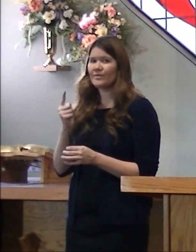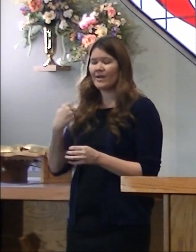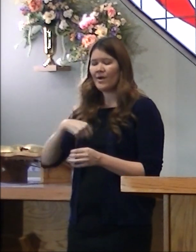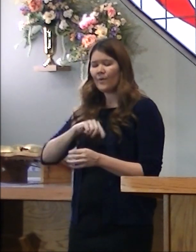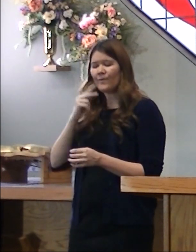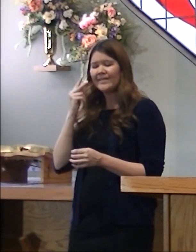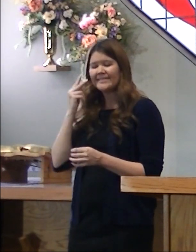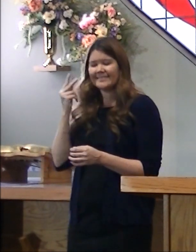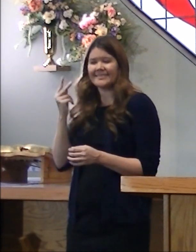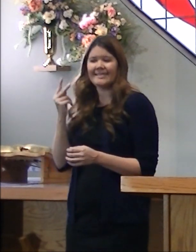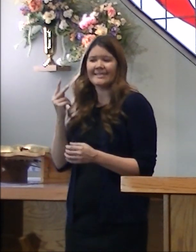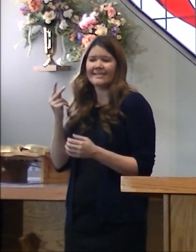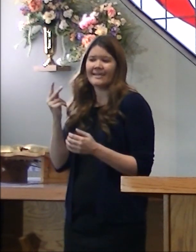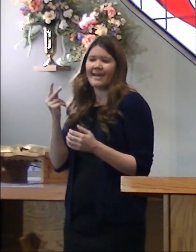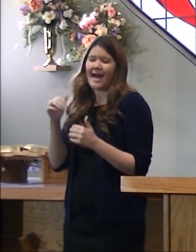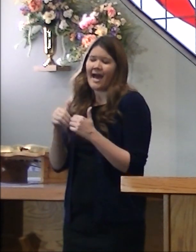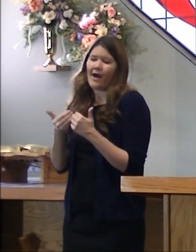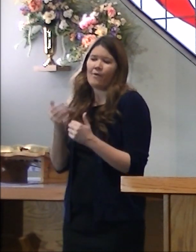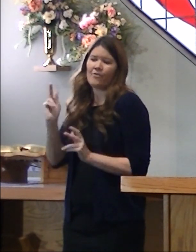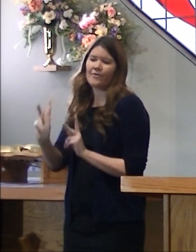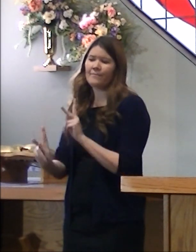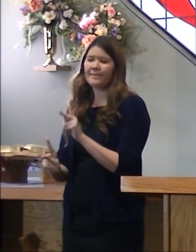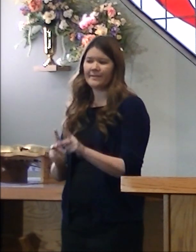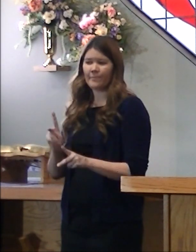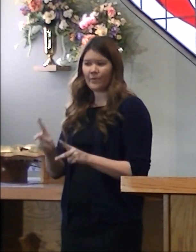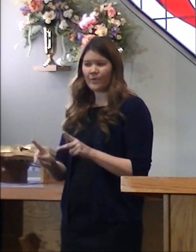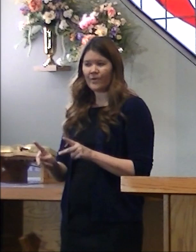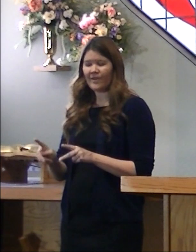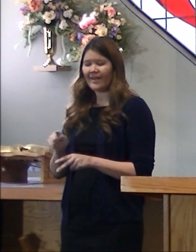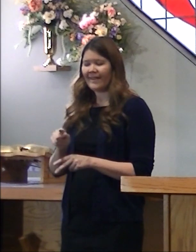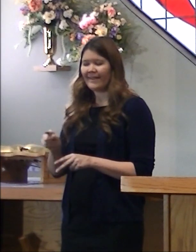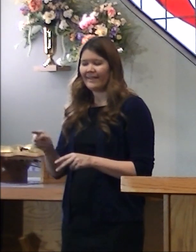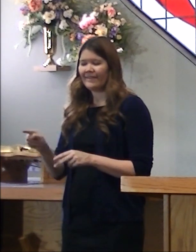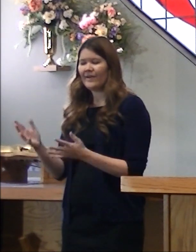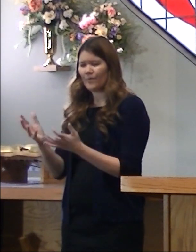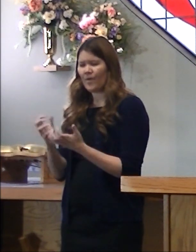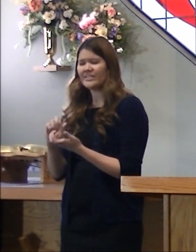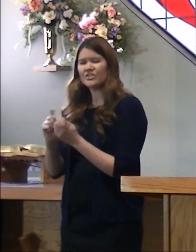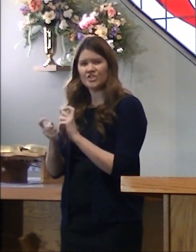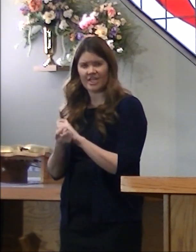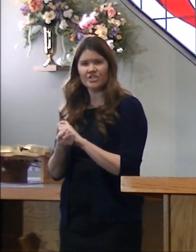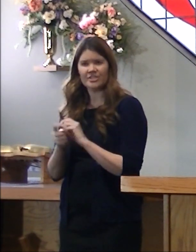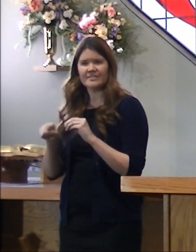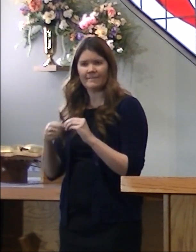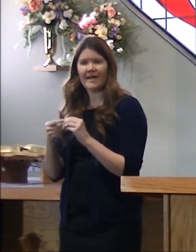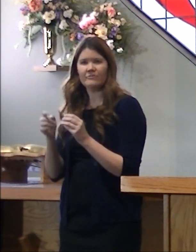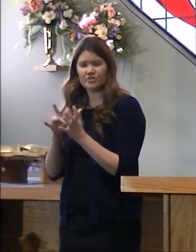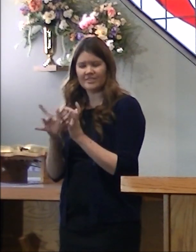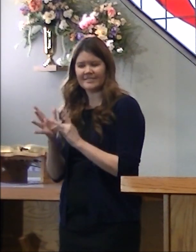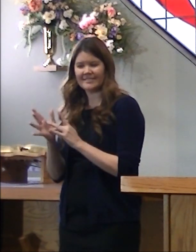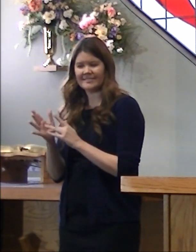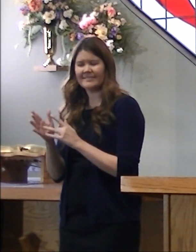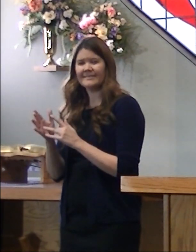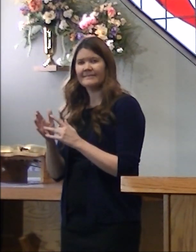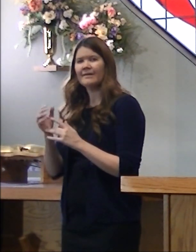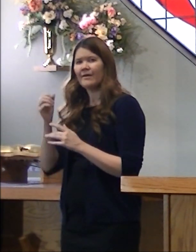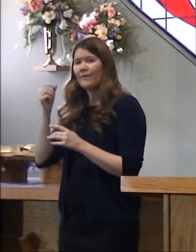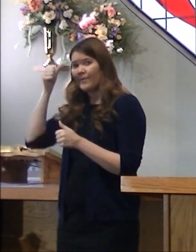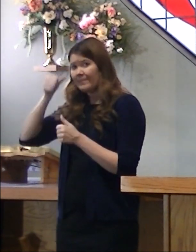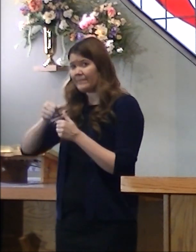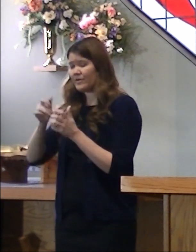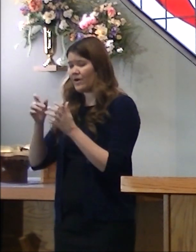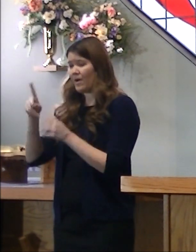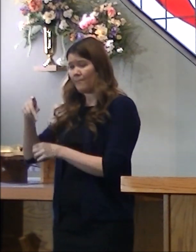see how the people have an ever-changing will about Jesus. When he comes into town, he